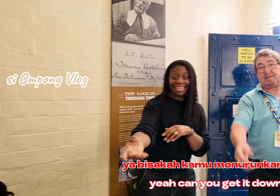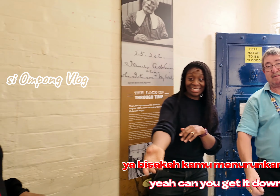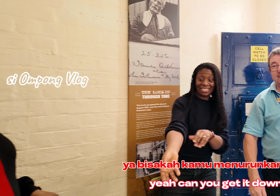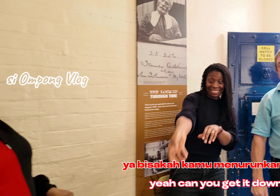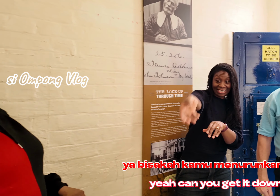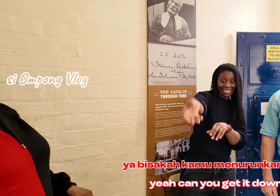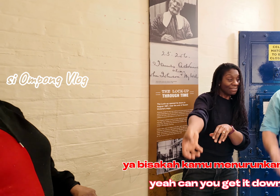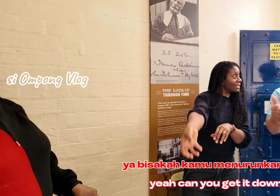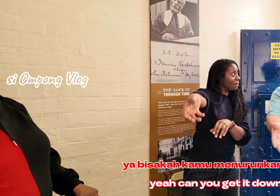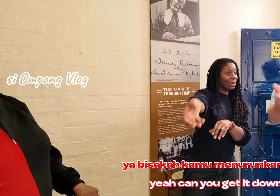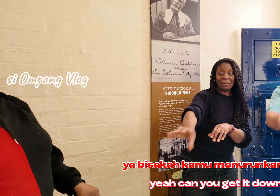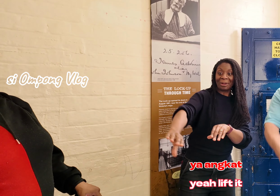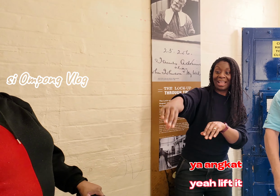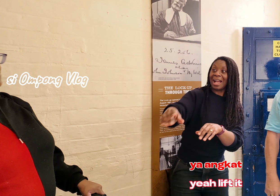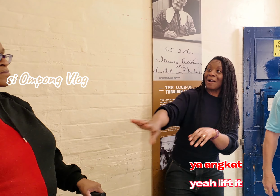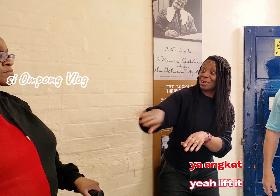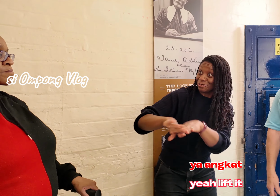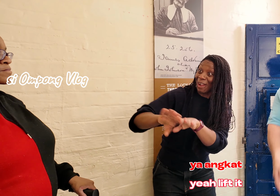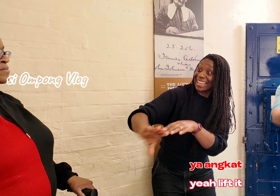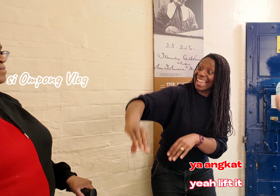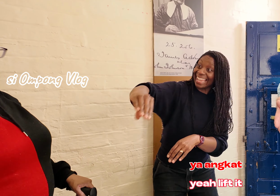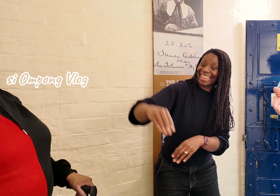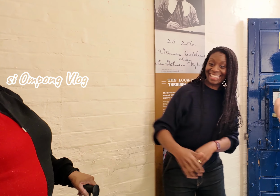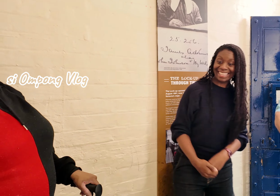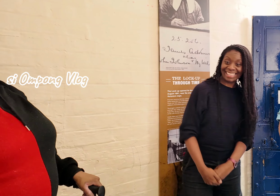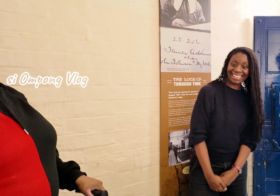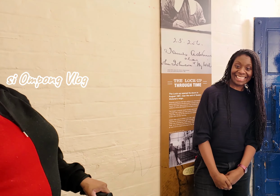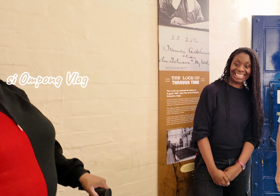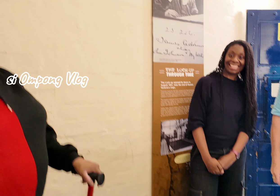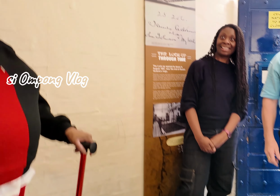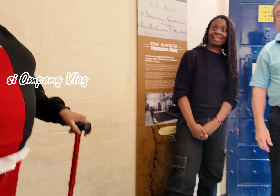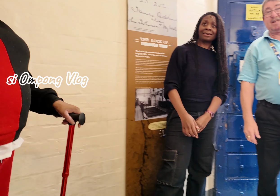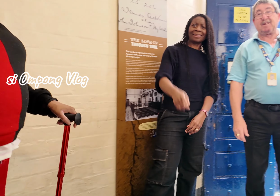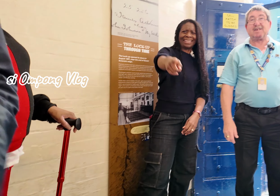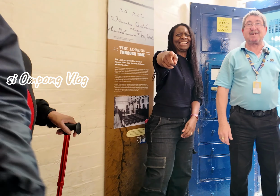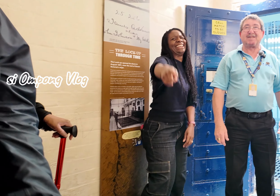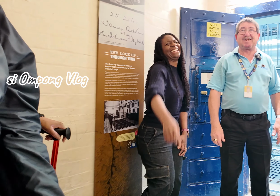Yeah. Can you lift it up? Oh. Yeah, lift it.